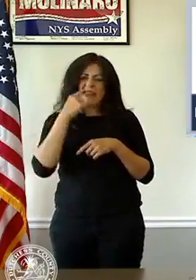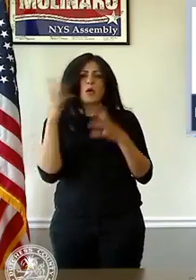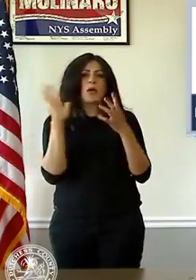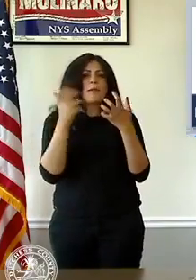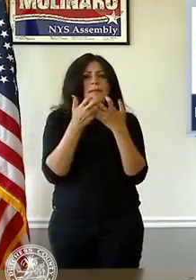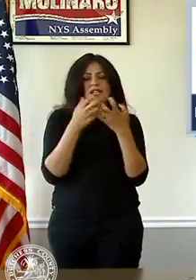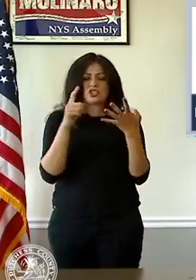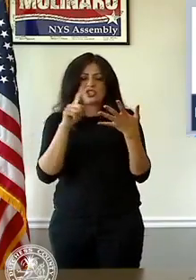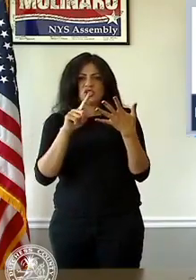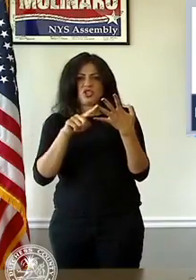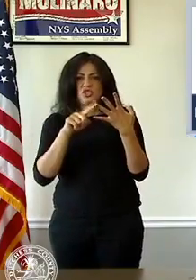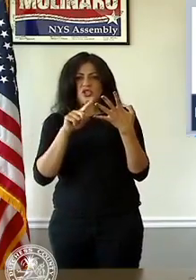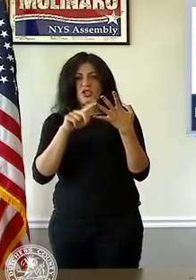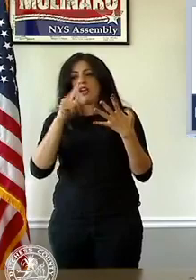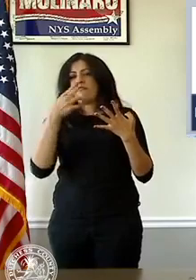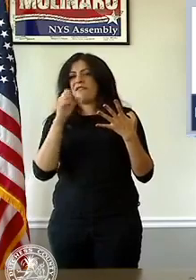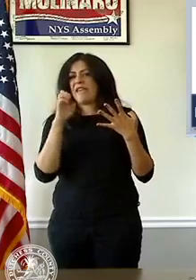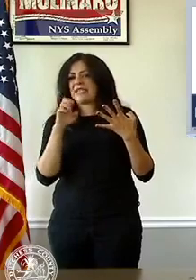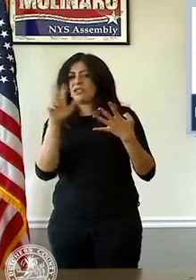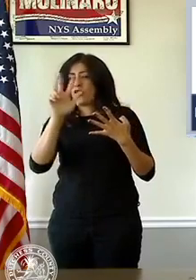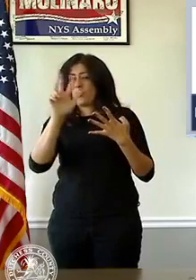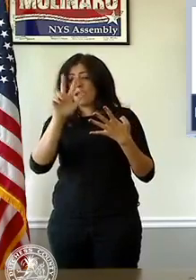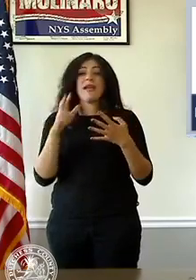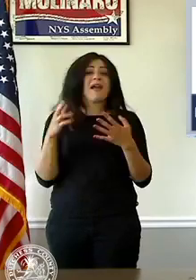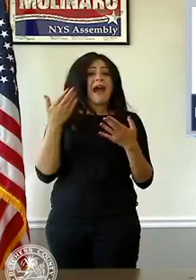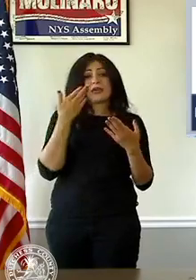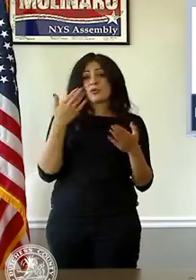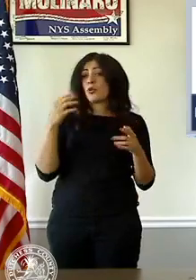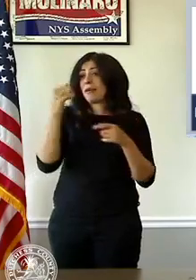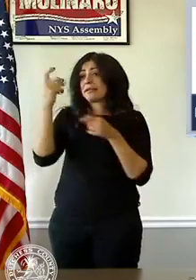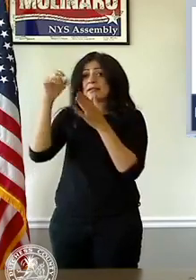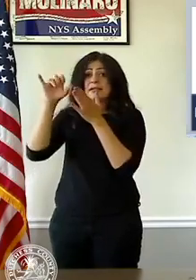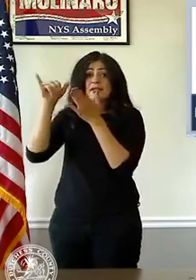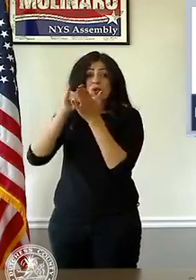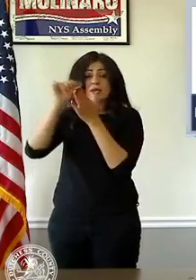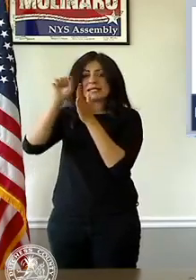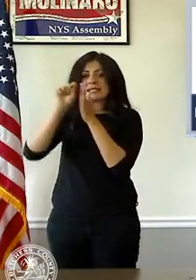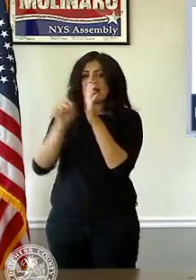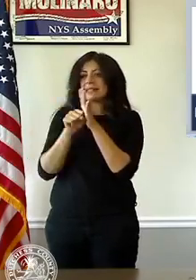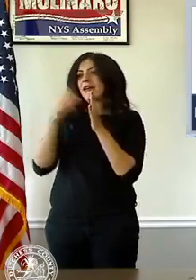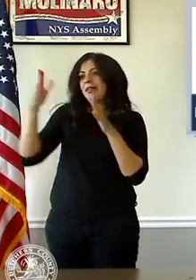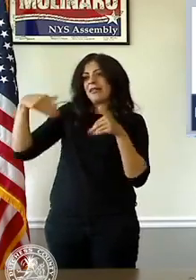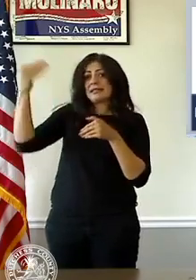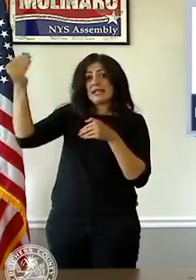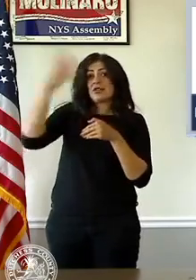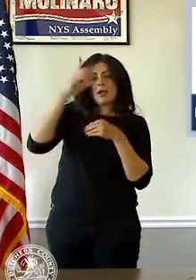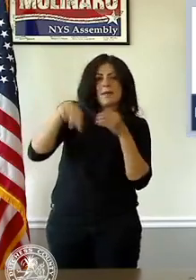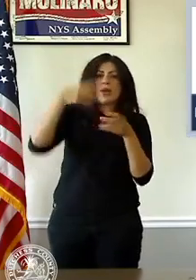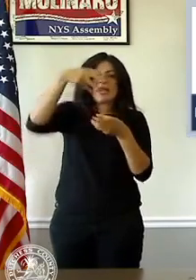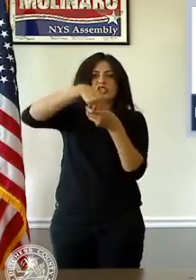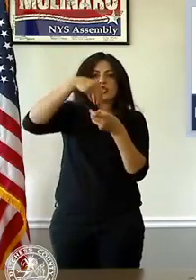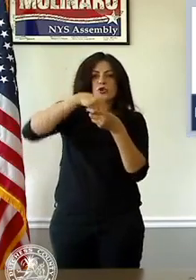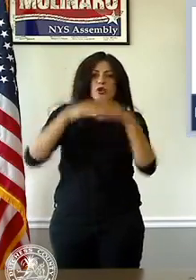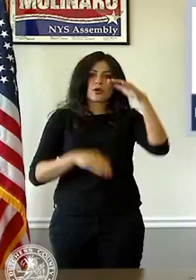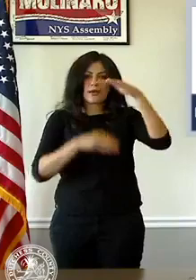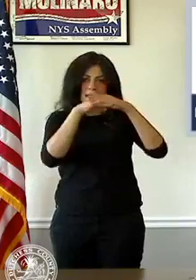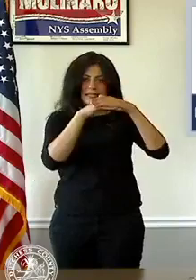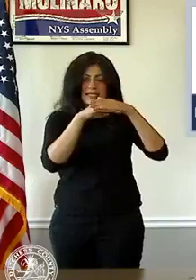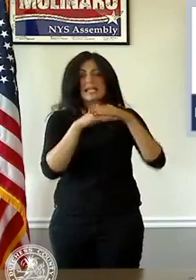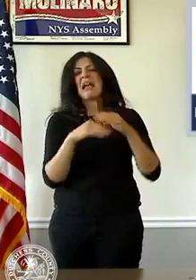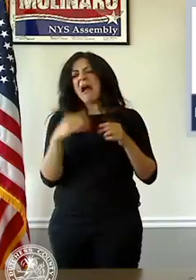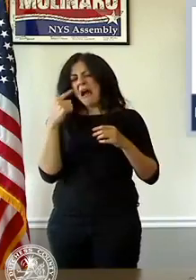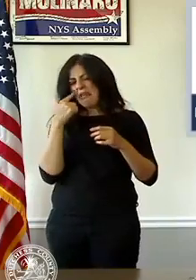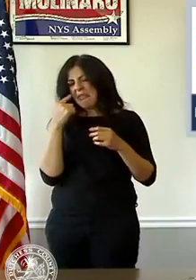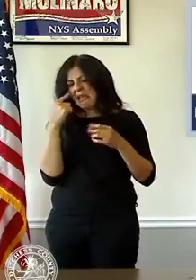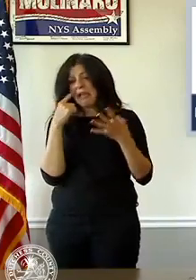not said, I believe, what interior capacity will be, but it would likely be restricted, not 100% capacity in the